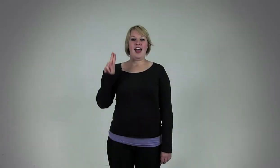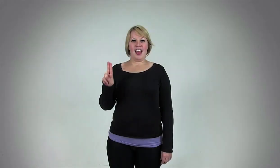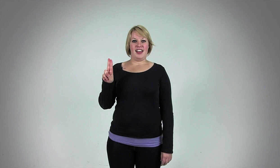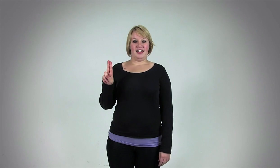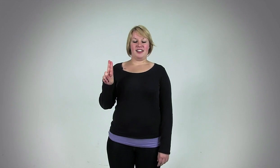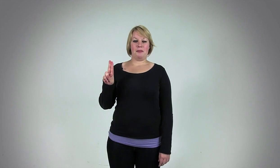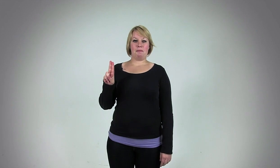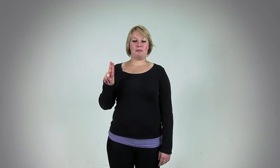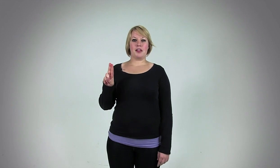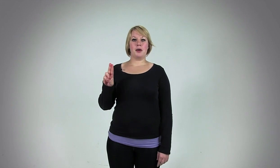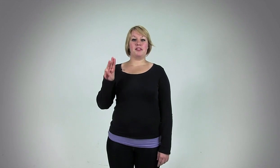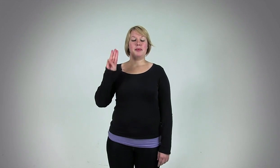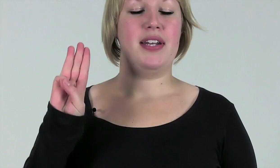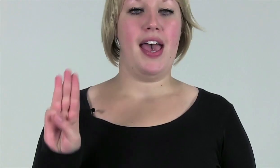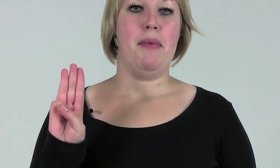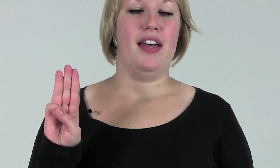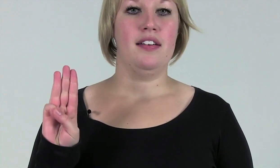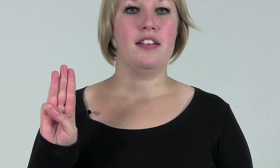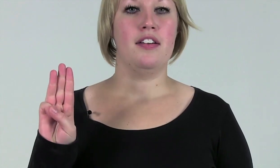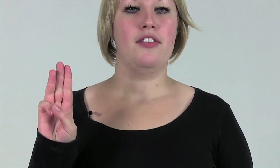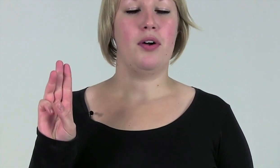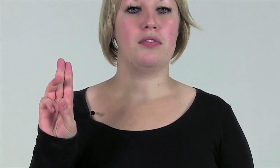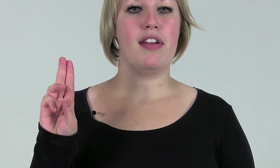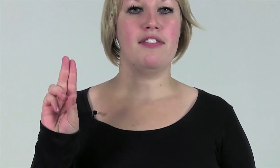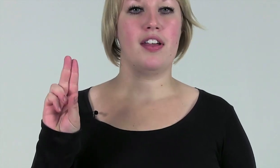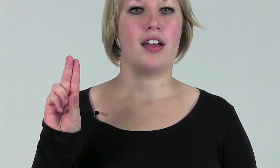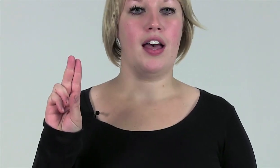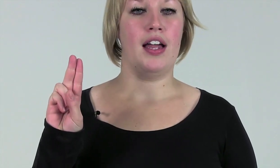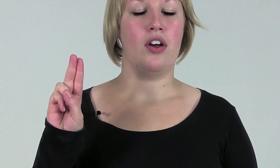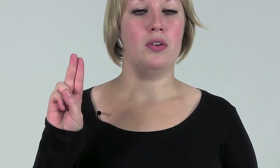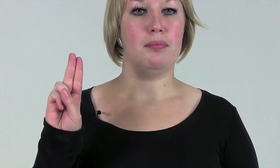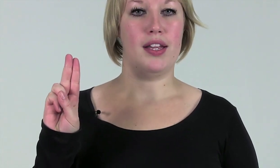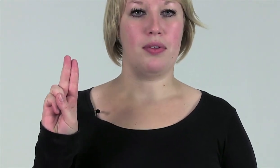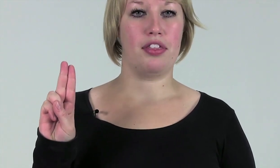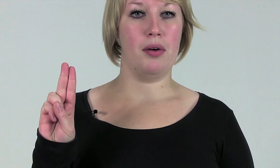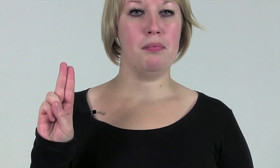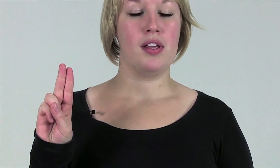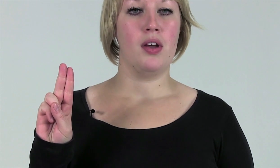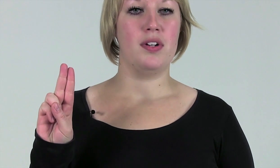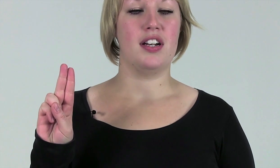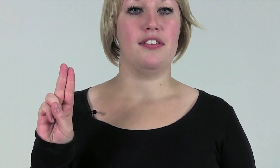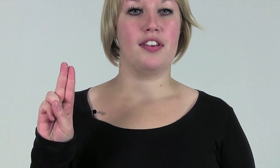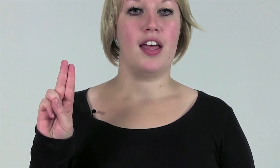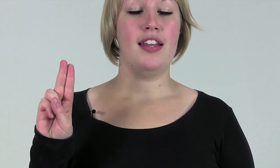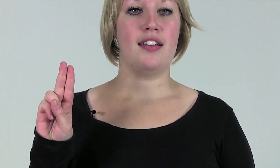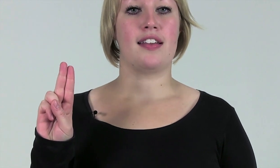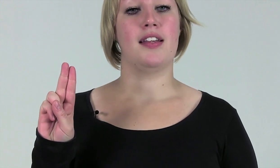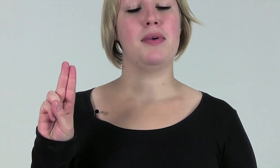N hand. Comes from an M hand. Fold ring finger and hold in place with thumb, which leaves the index and middle